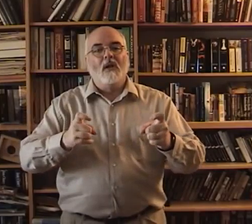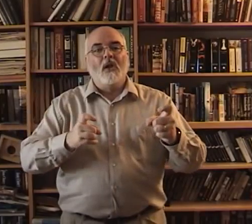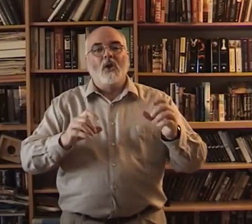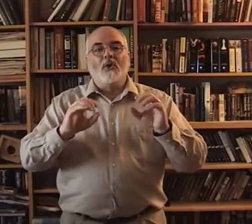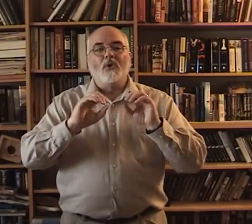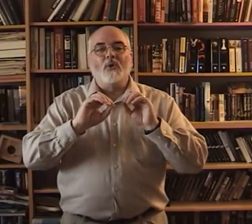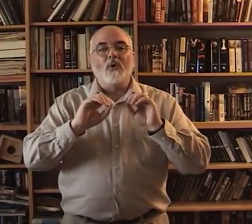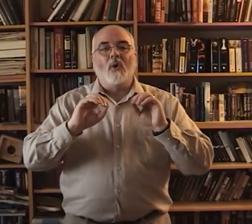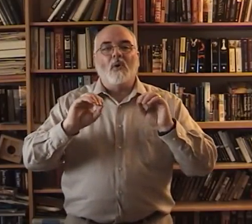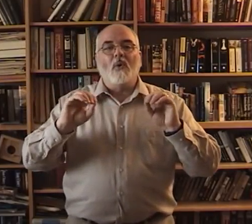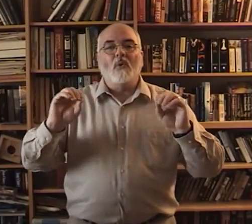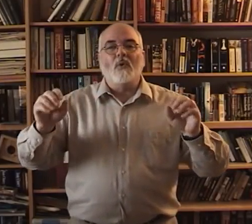No